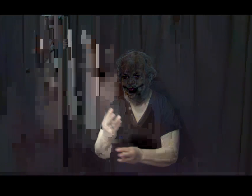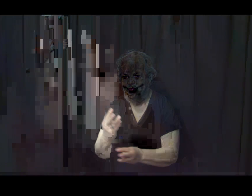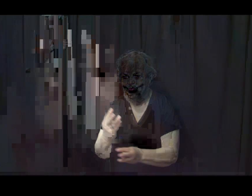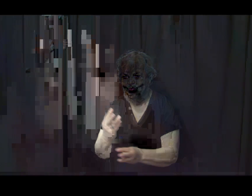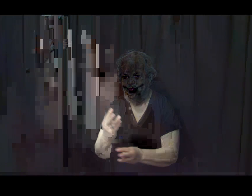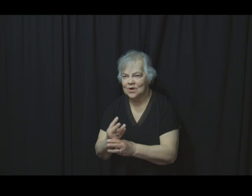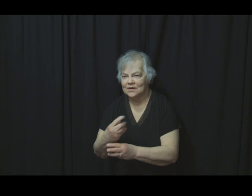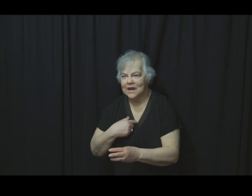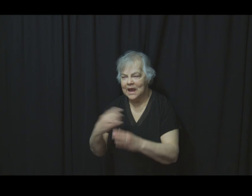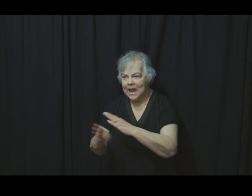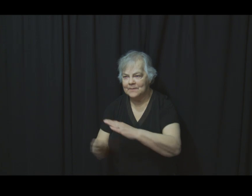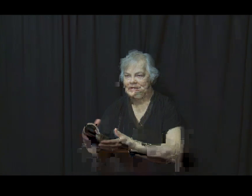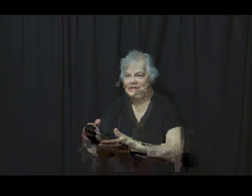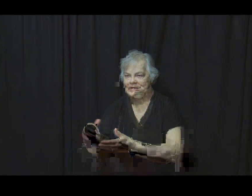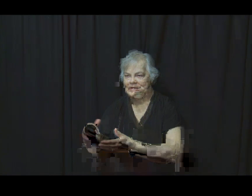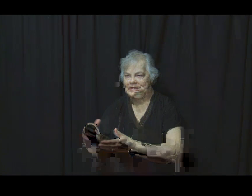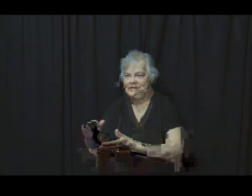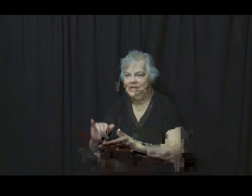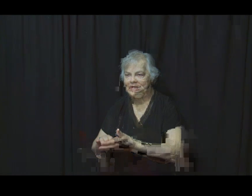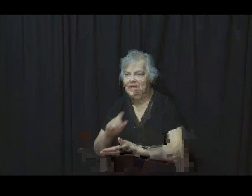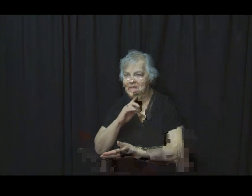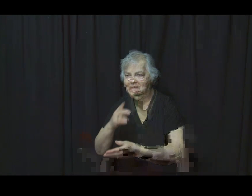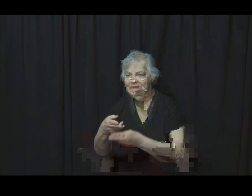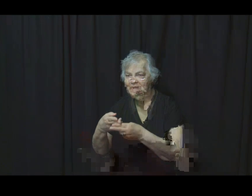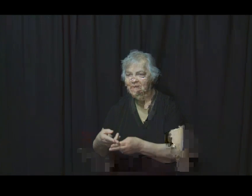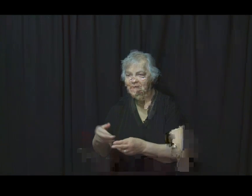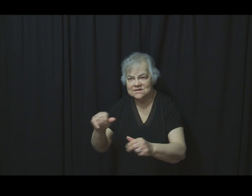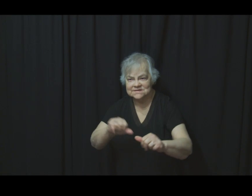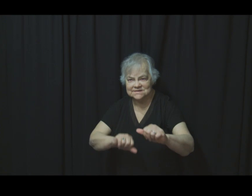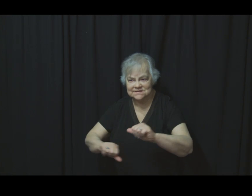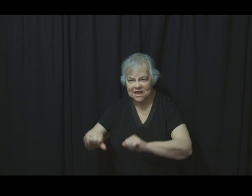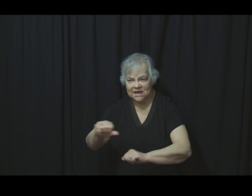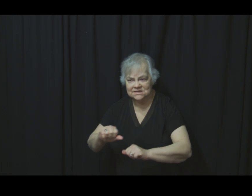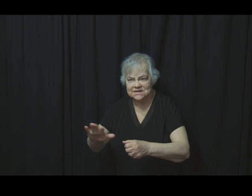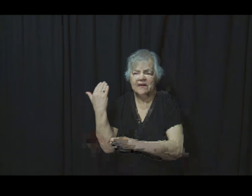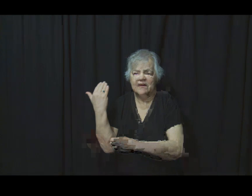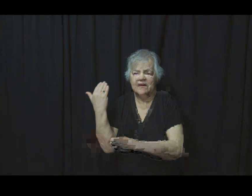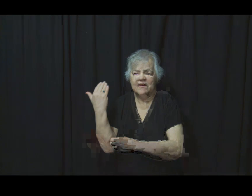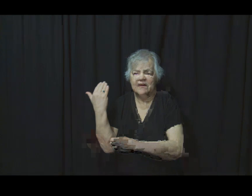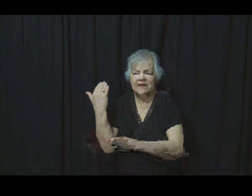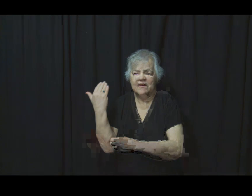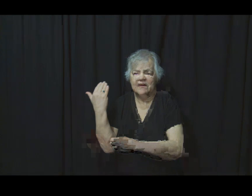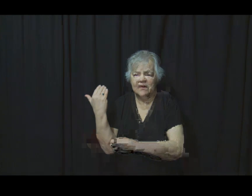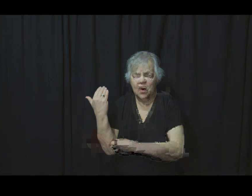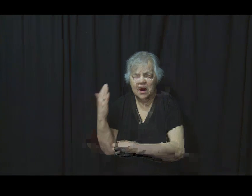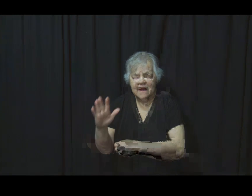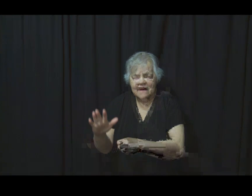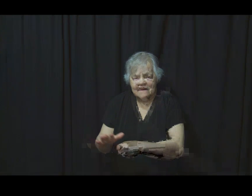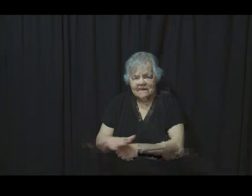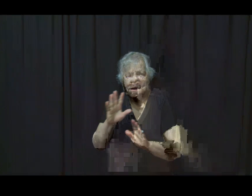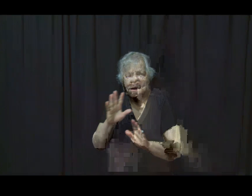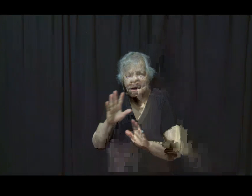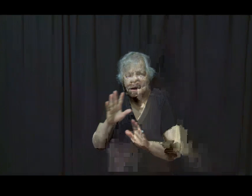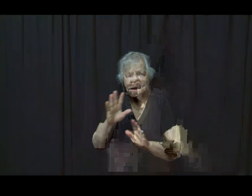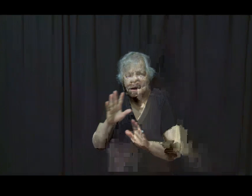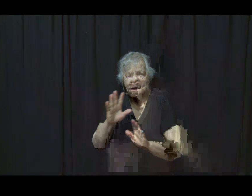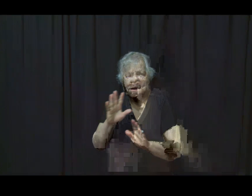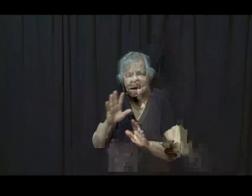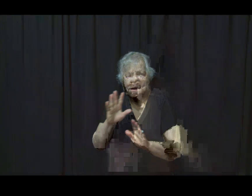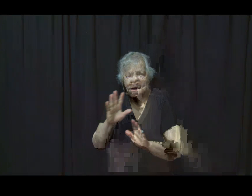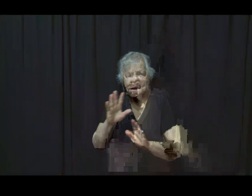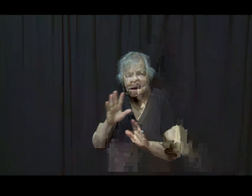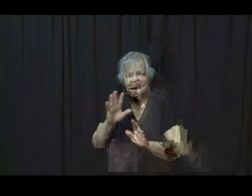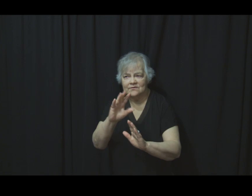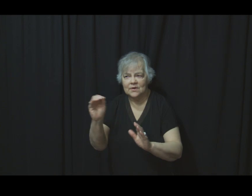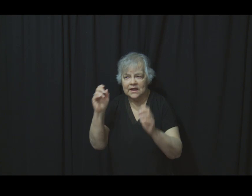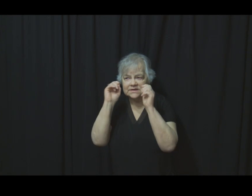I base my beliefs on science. It fills me with joy to make this. It fills me to joy to wonderful and